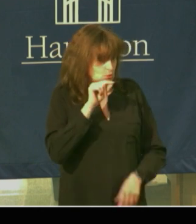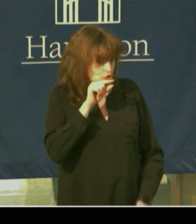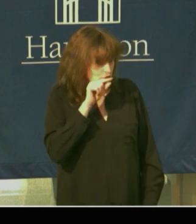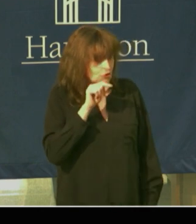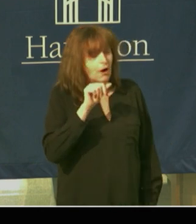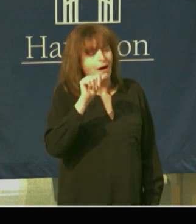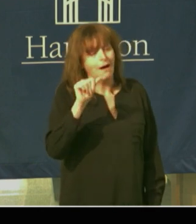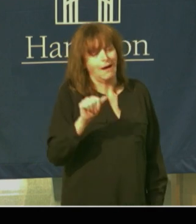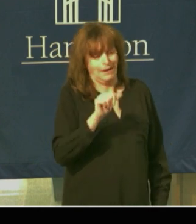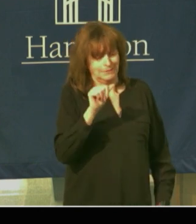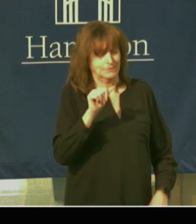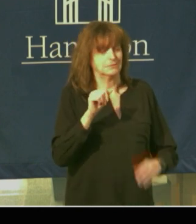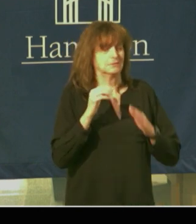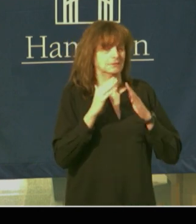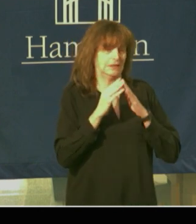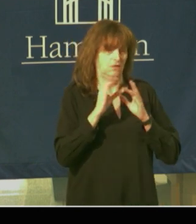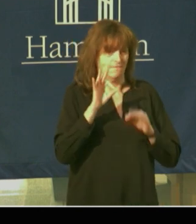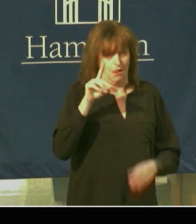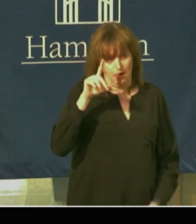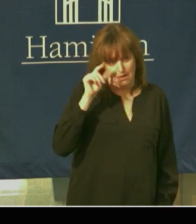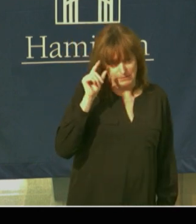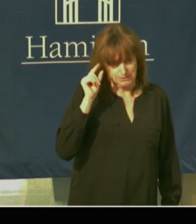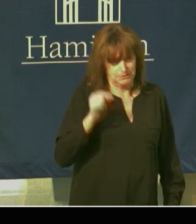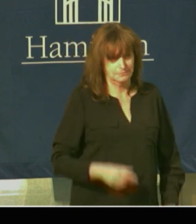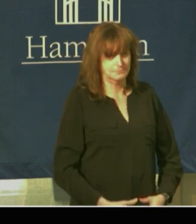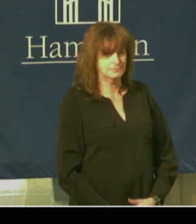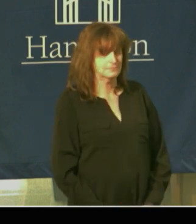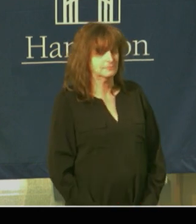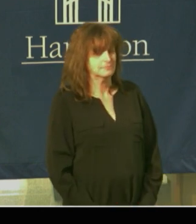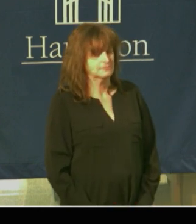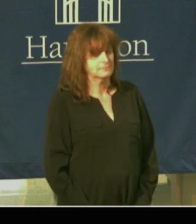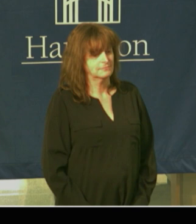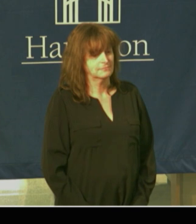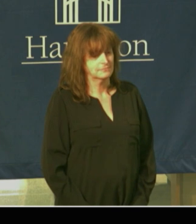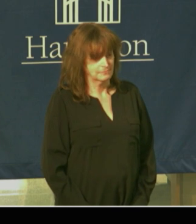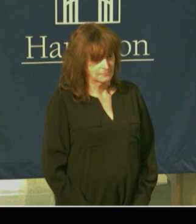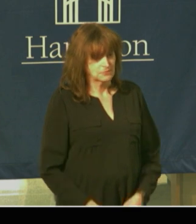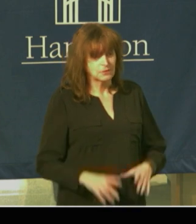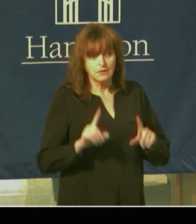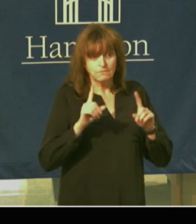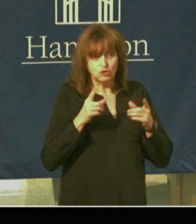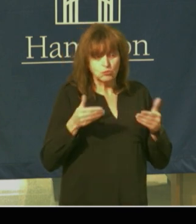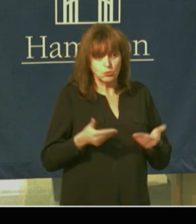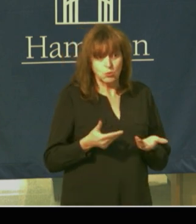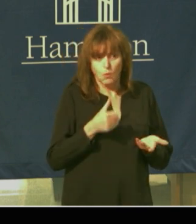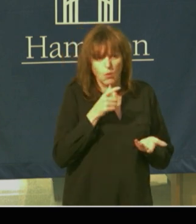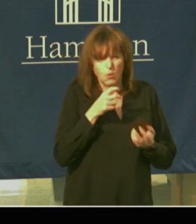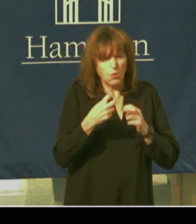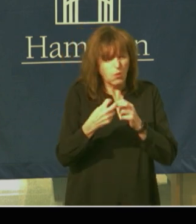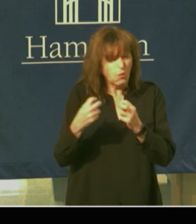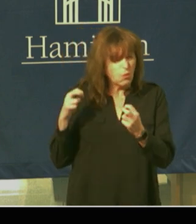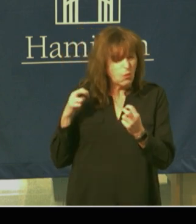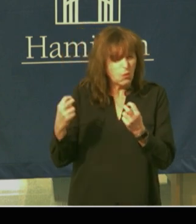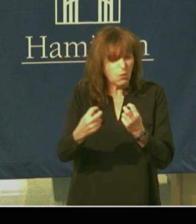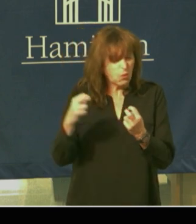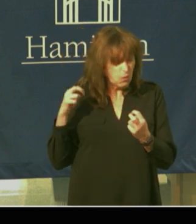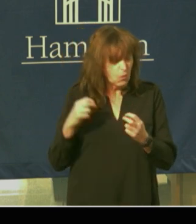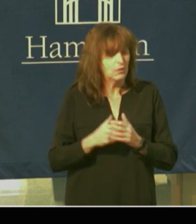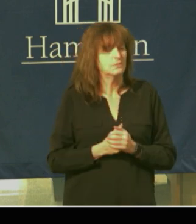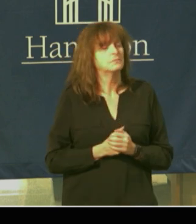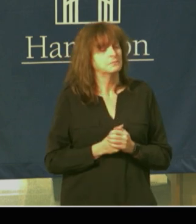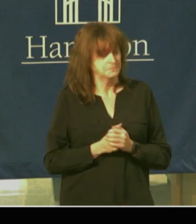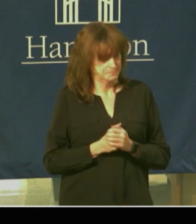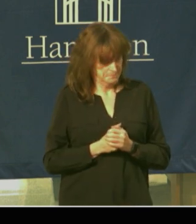Before we get started with the questions from the public, let me introduce to you our panel. Joining us tonight, Mayor Fred